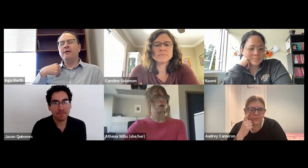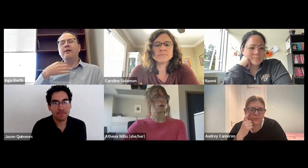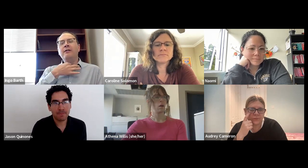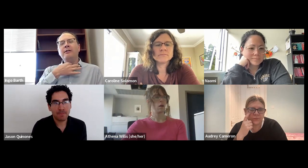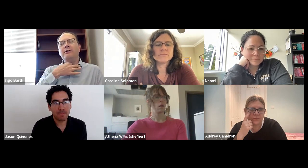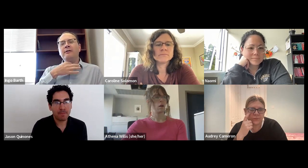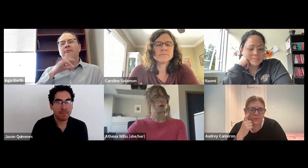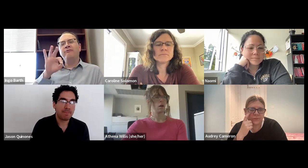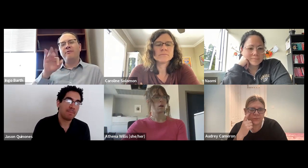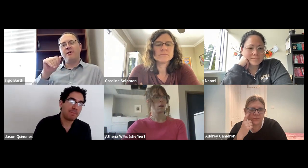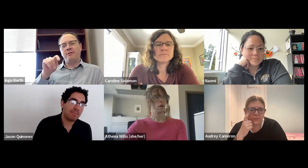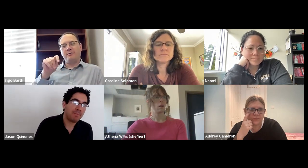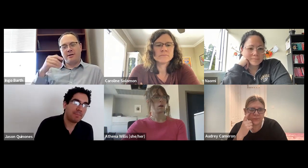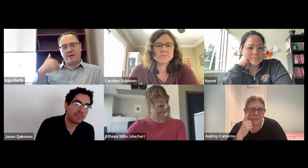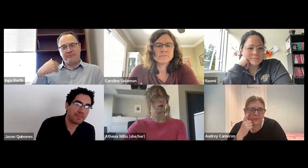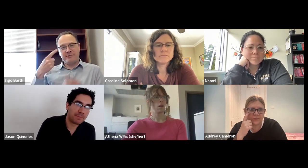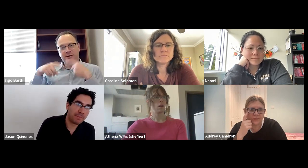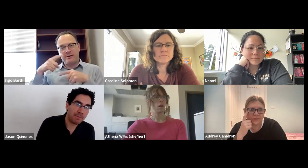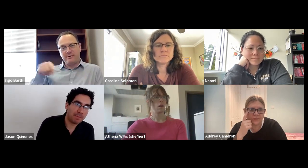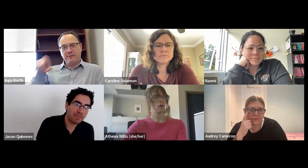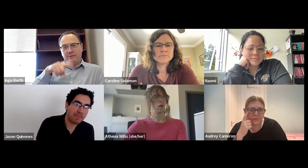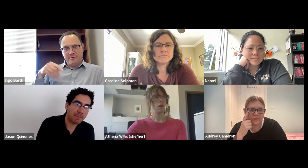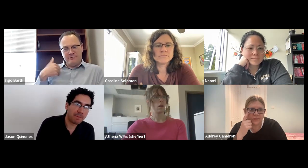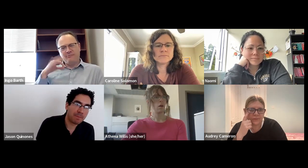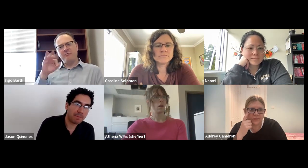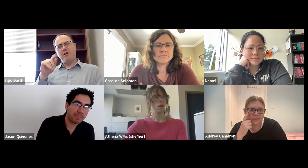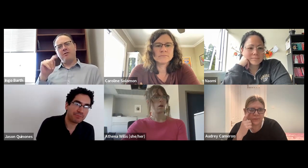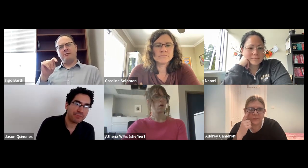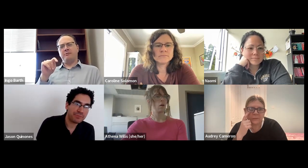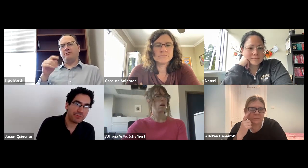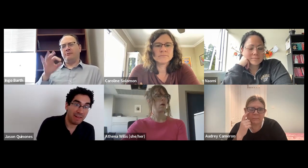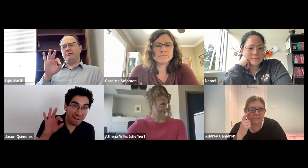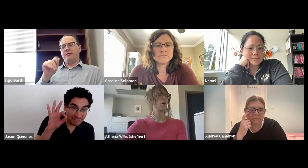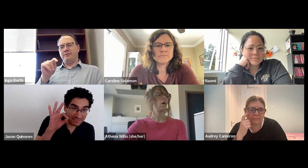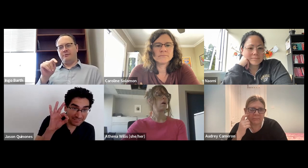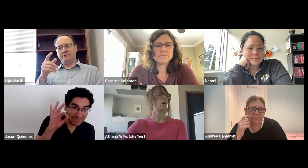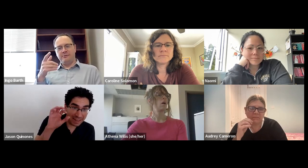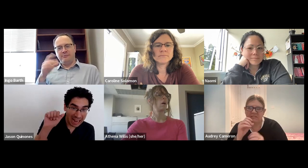is with fatty acids, do you have a sign for fat?